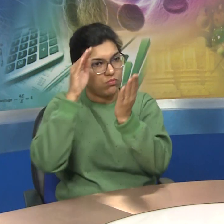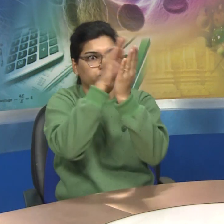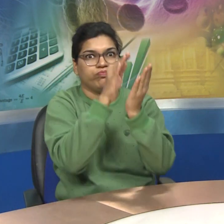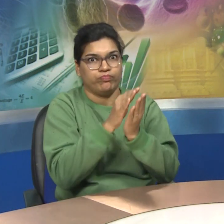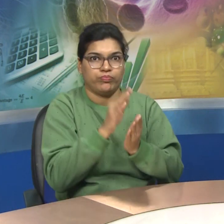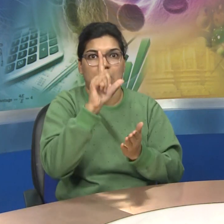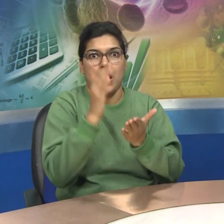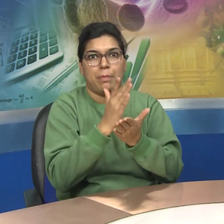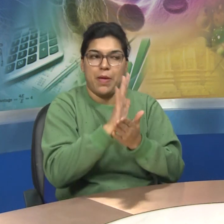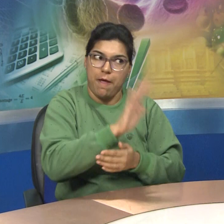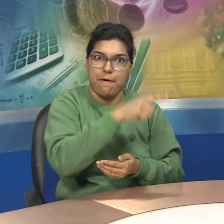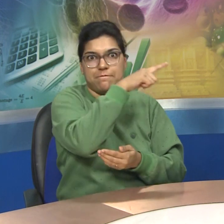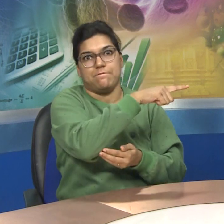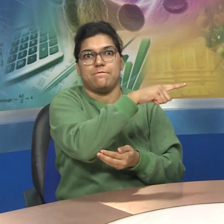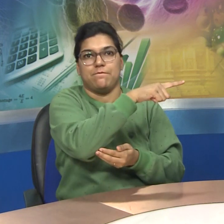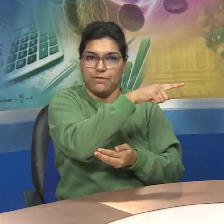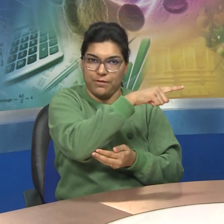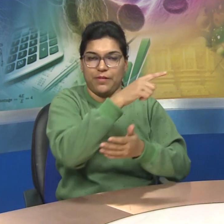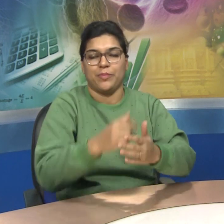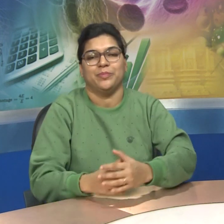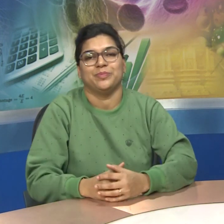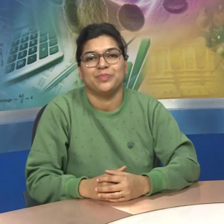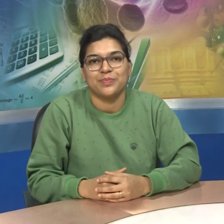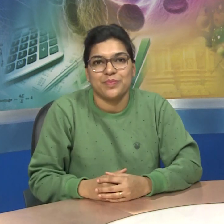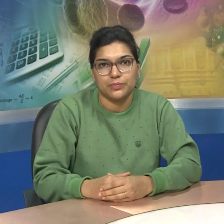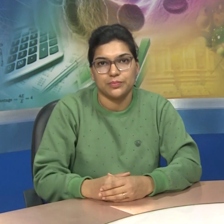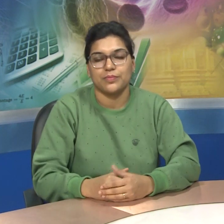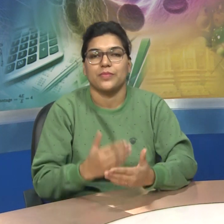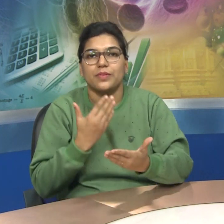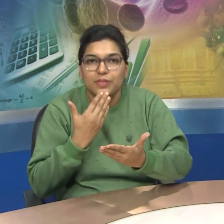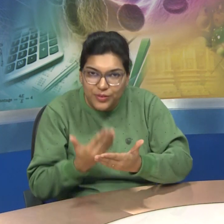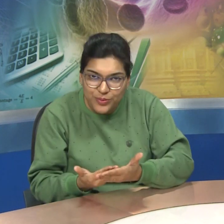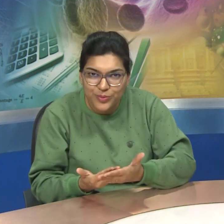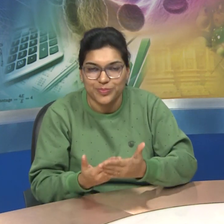a lot more changes has happened. Thank you.